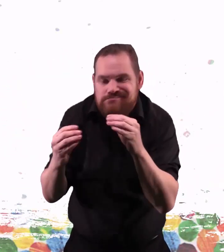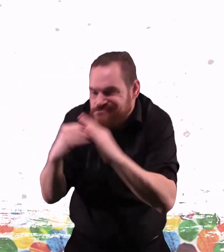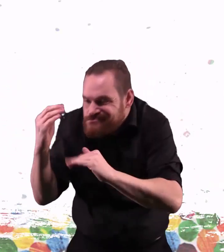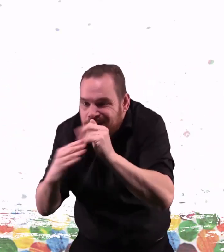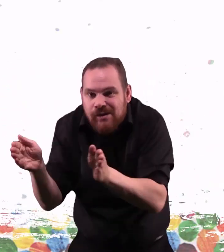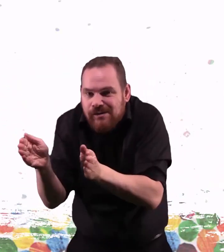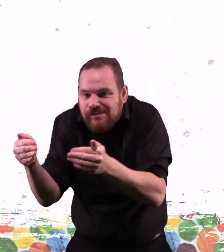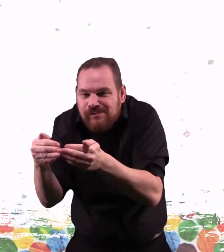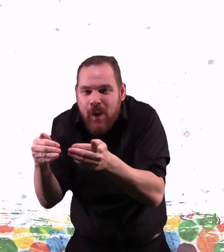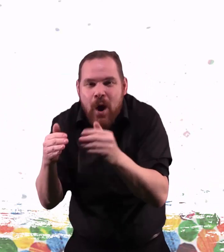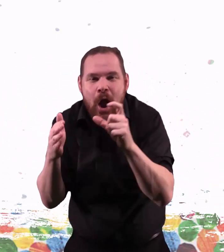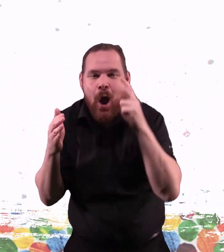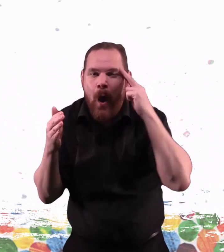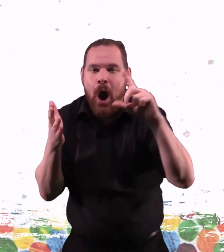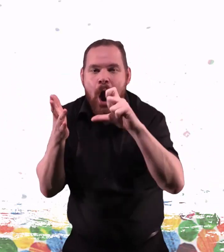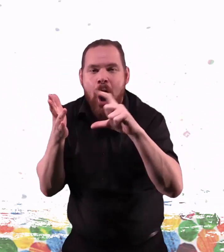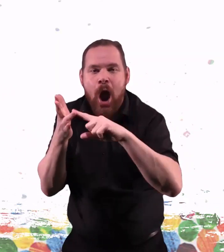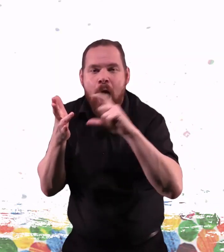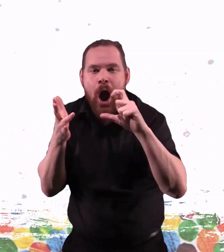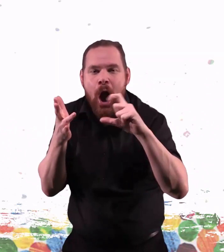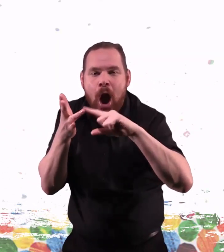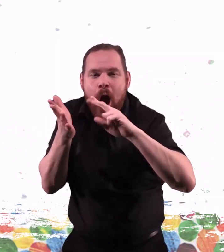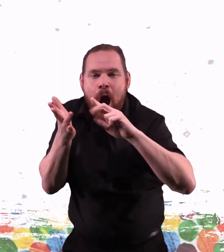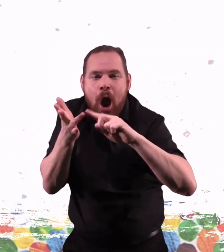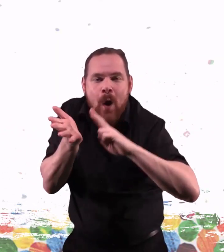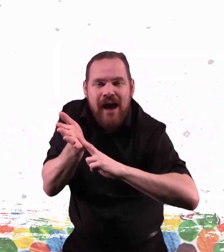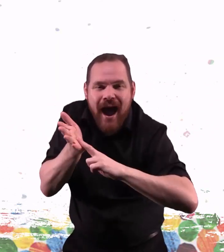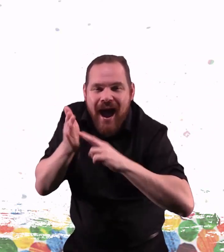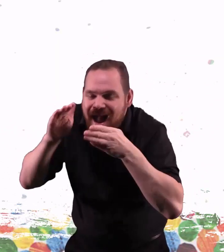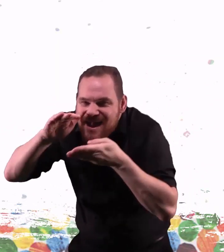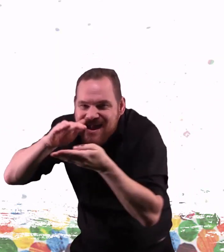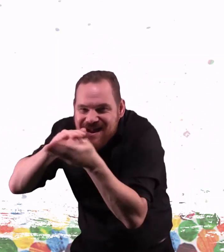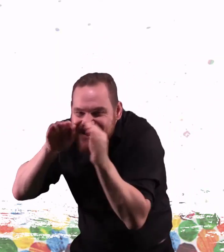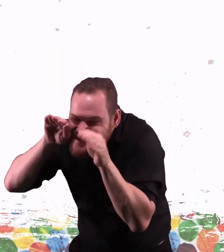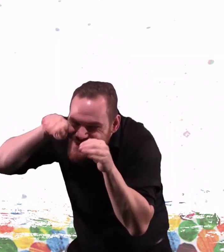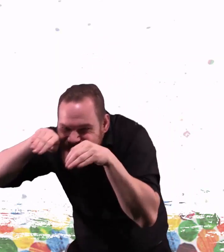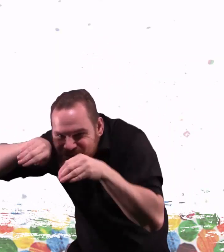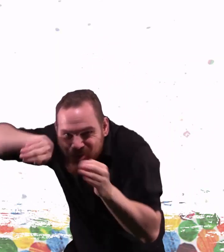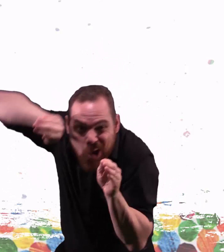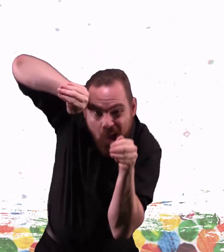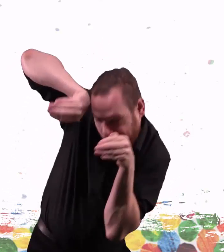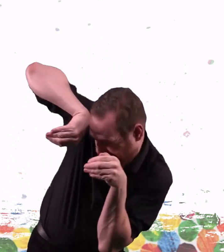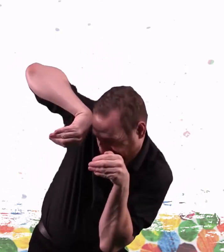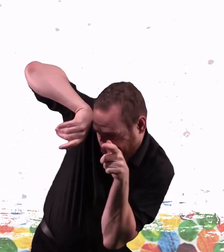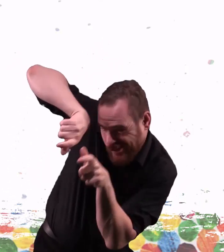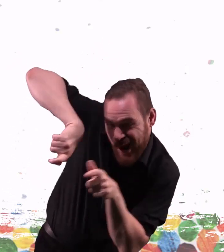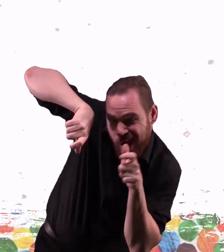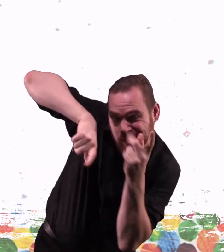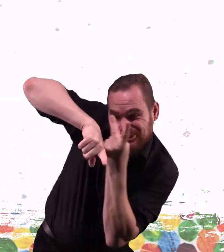He built himself a small house called a cocoon. He built it around himself, and